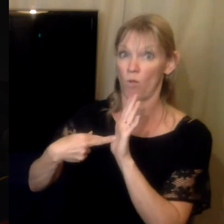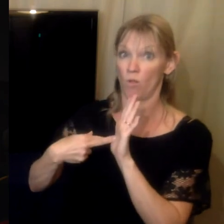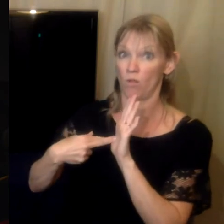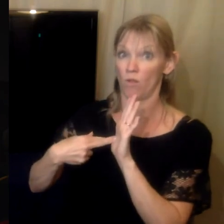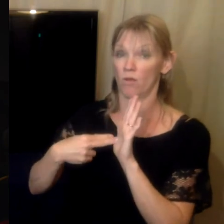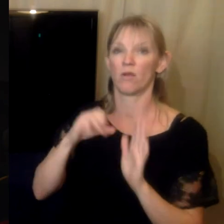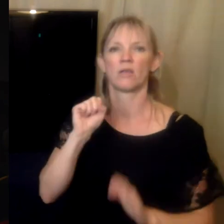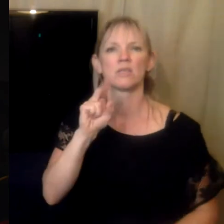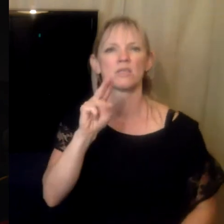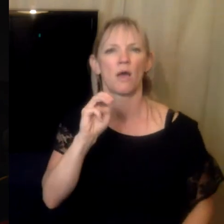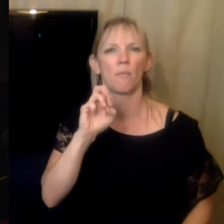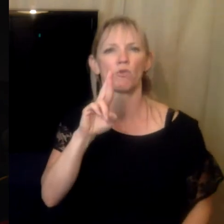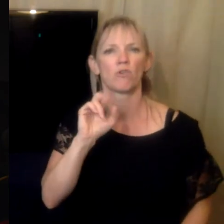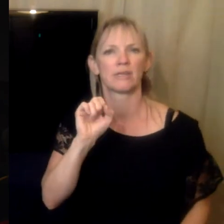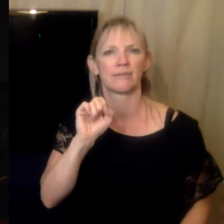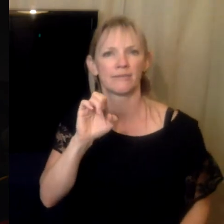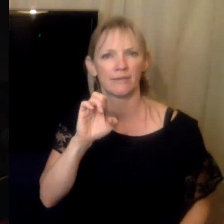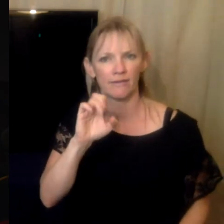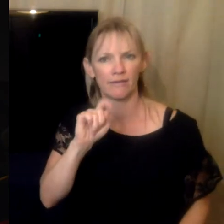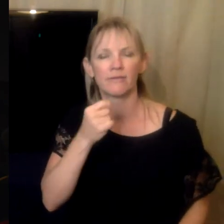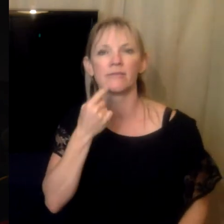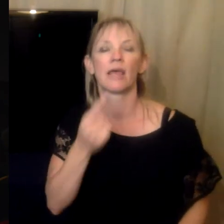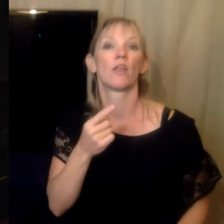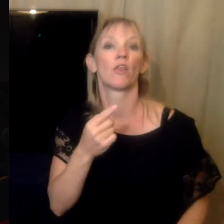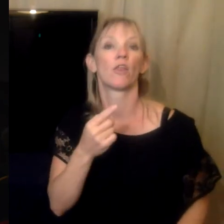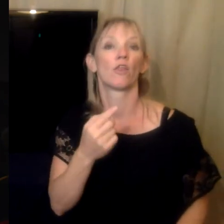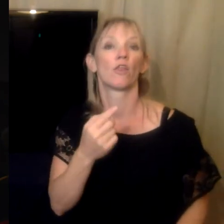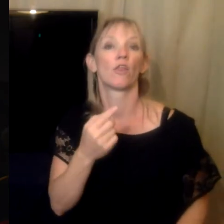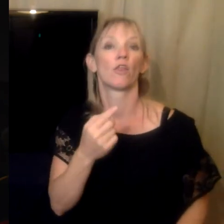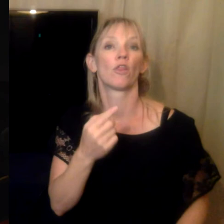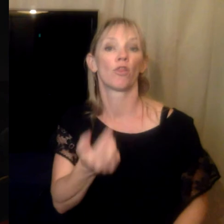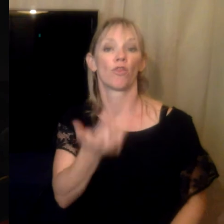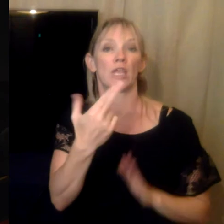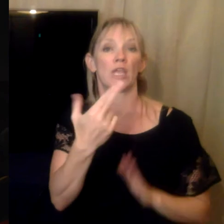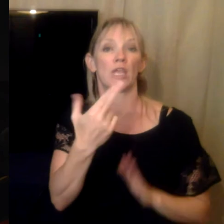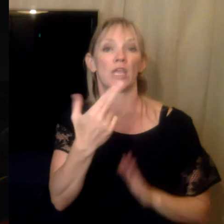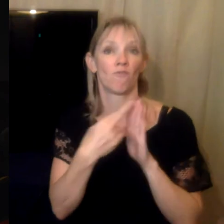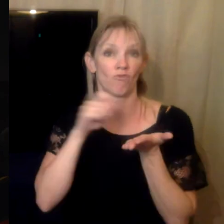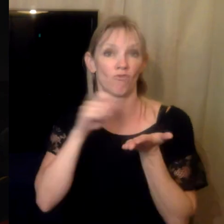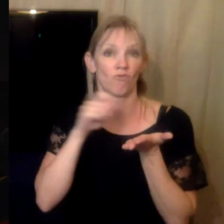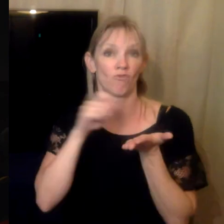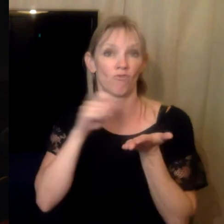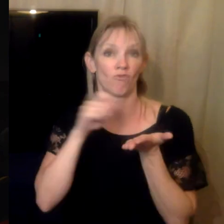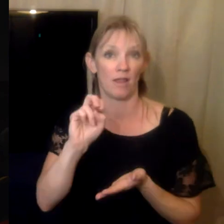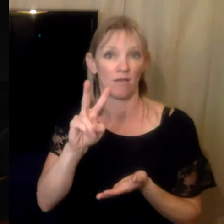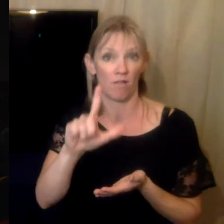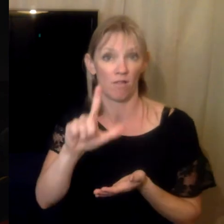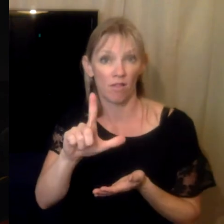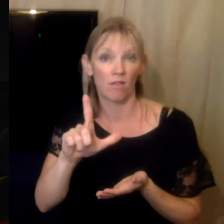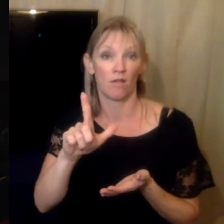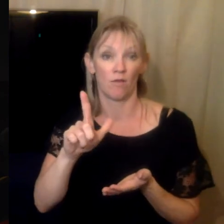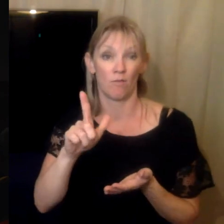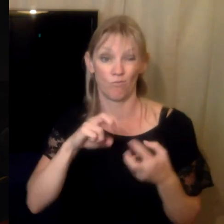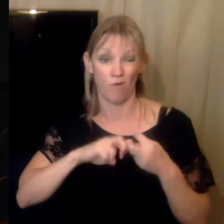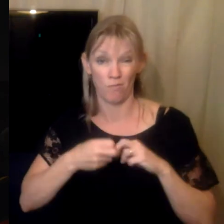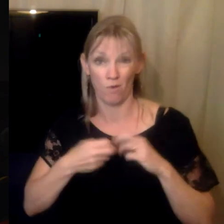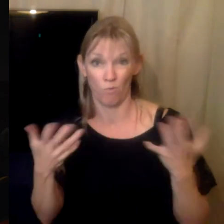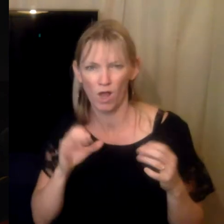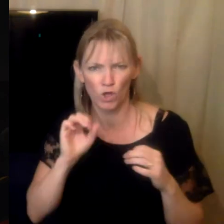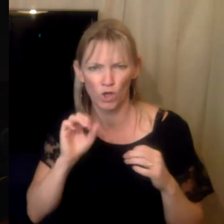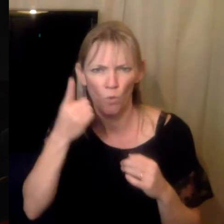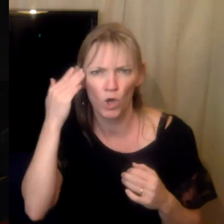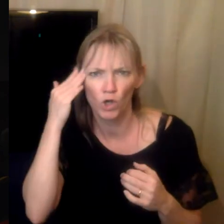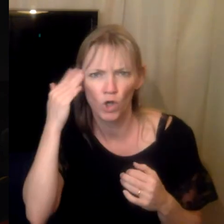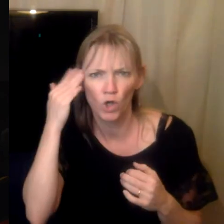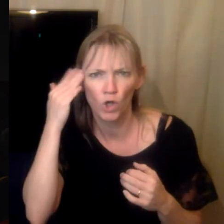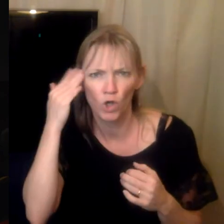Somerset Maugham, he said, there are 3 rules to writing the novel. Trouble is, no one knows what they are. And